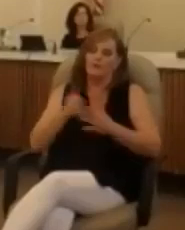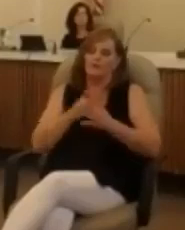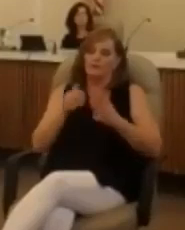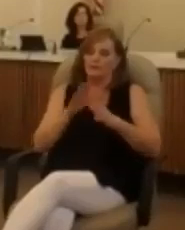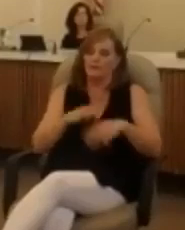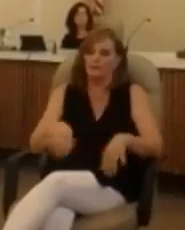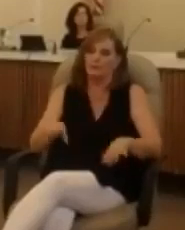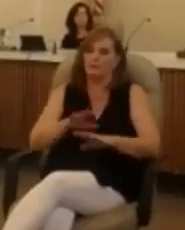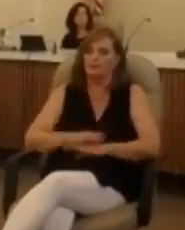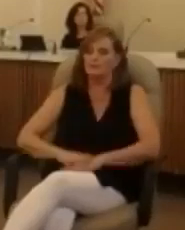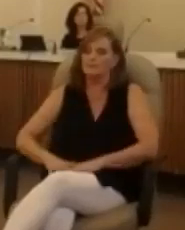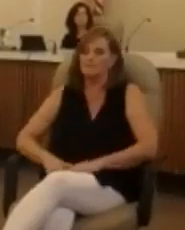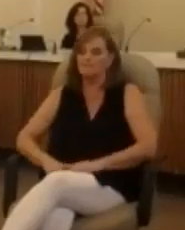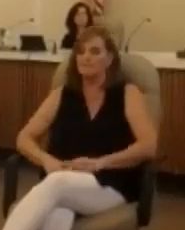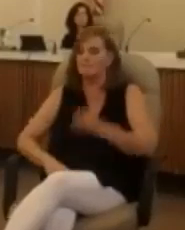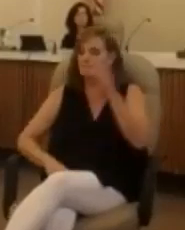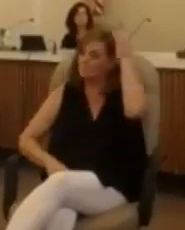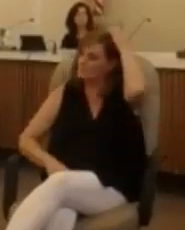Thank you.